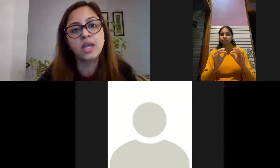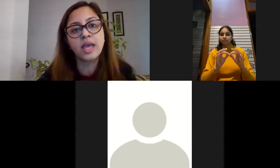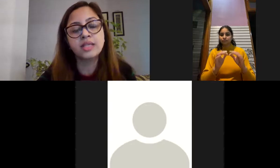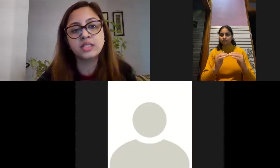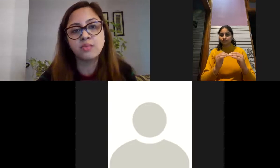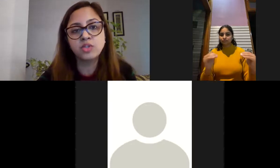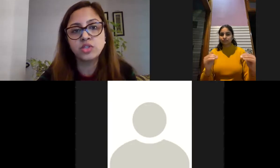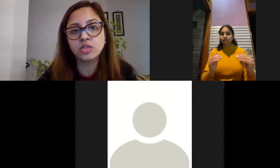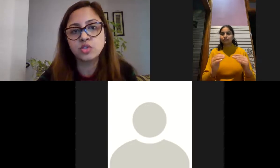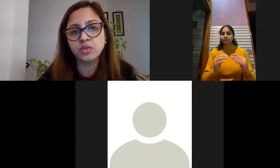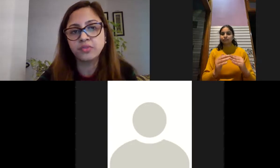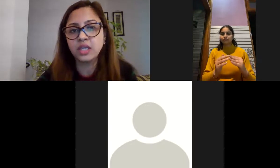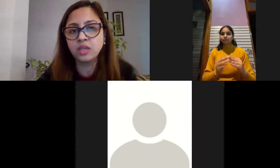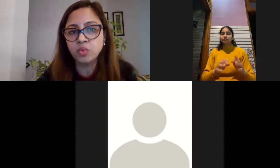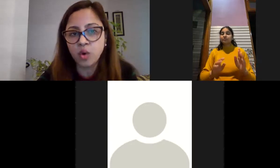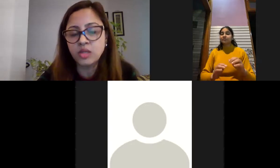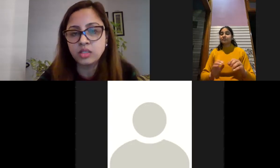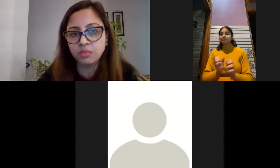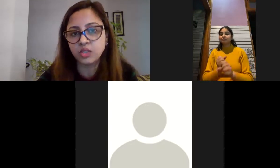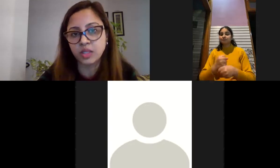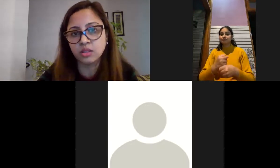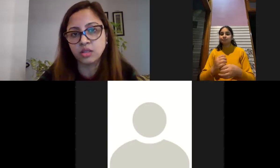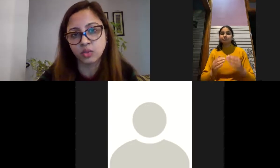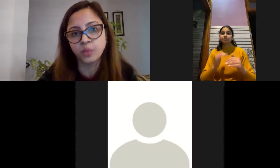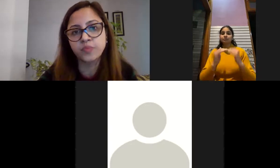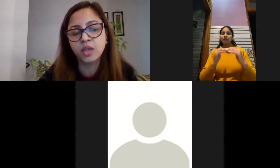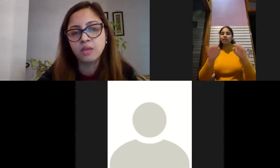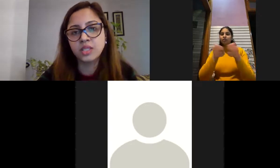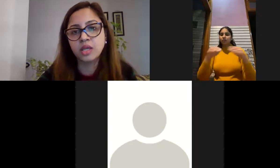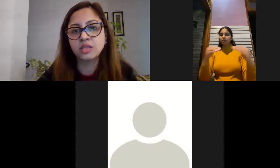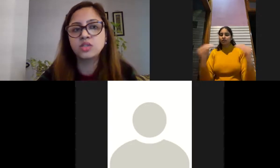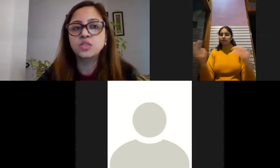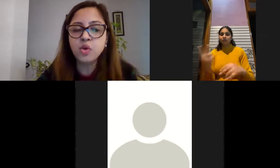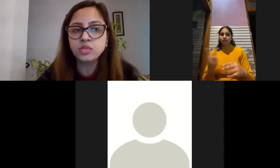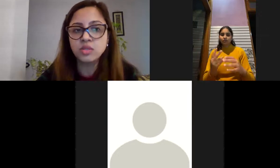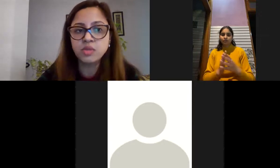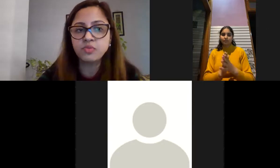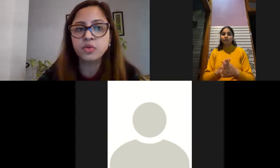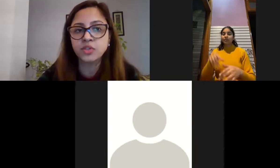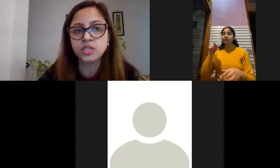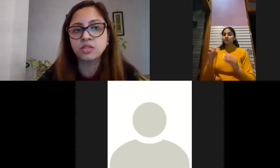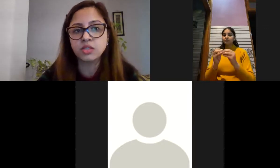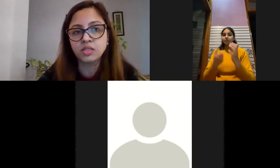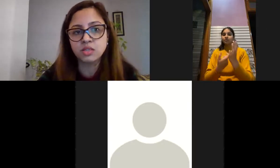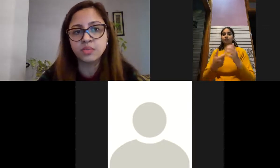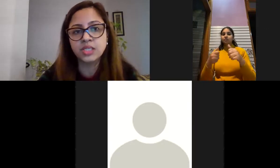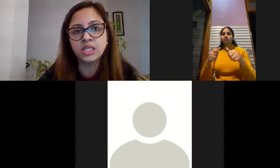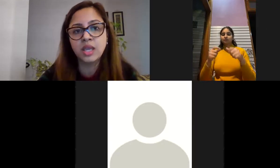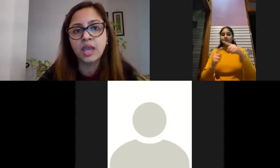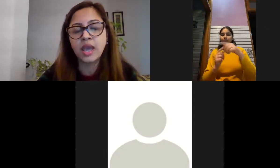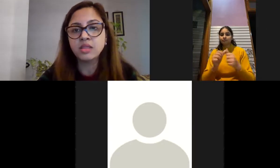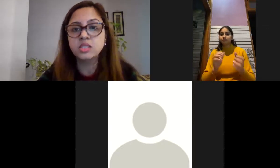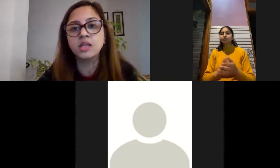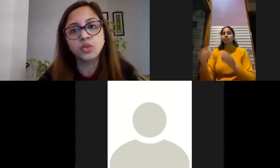Rochester and establishes a sort of equality between the two. Bertha is responsible for Rochester's